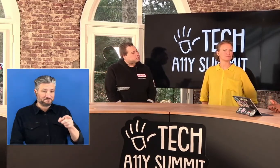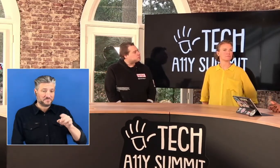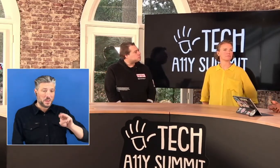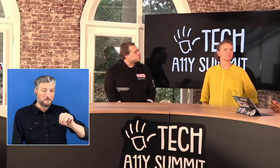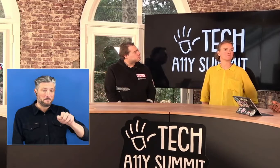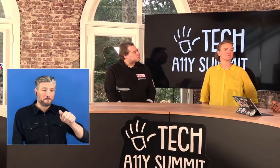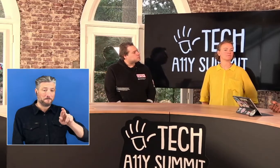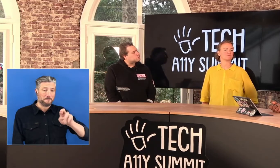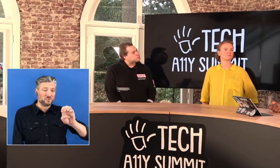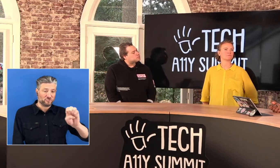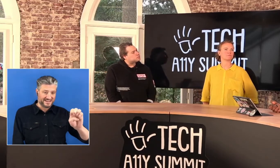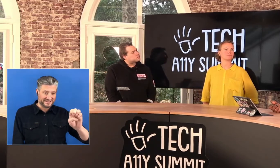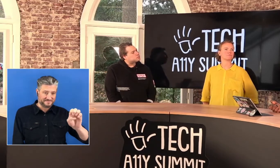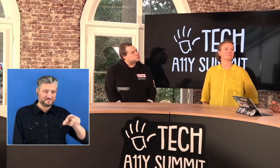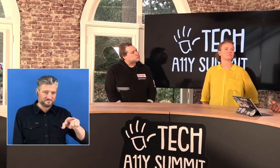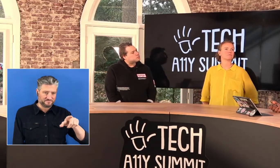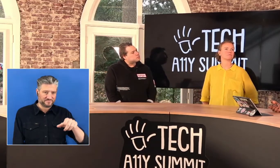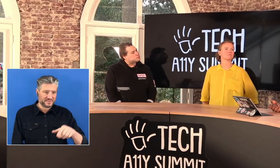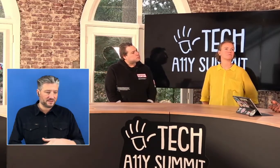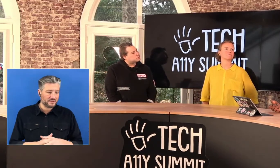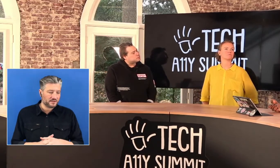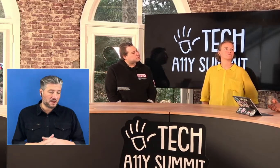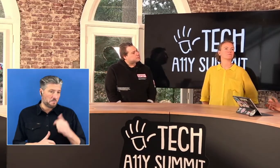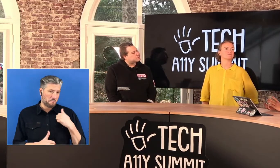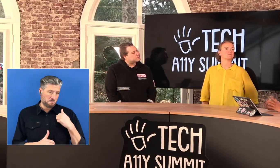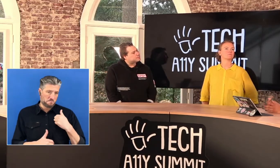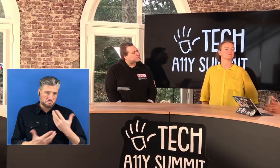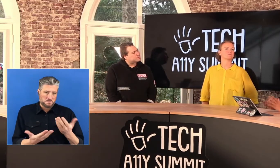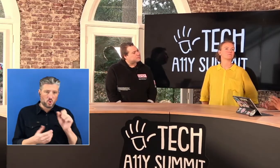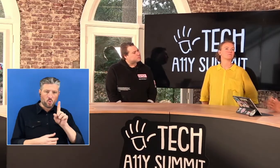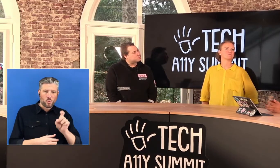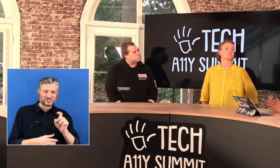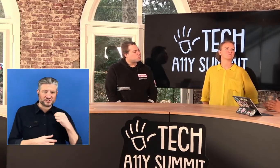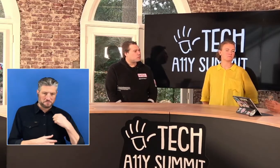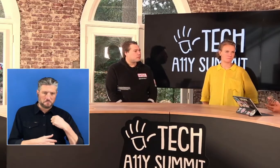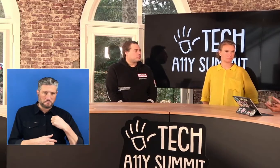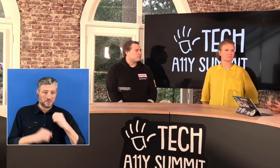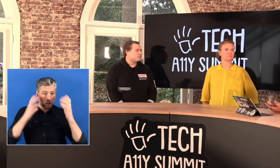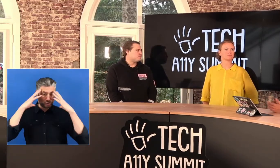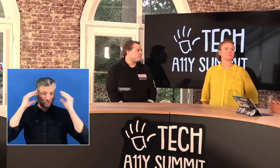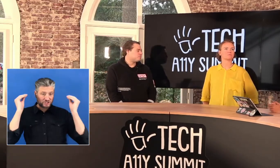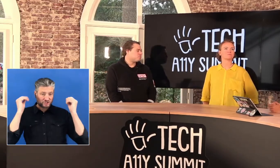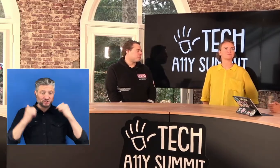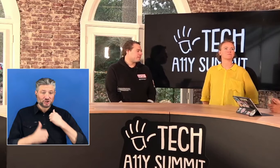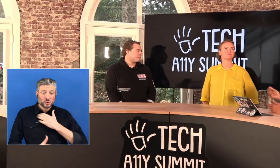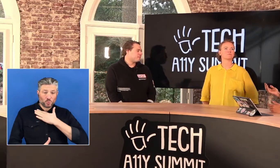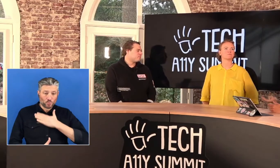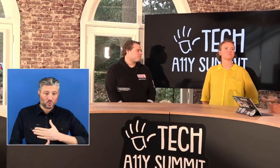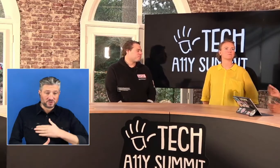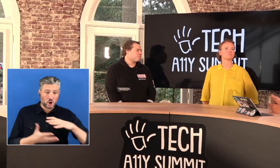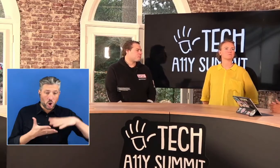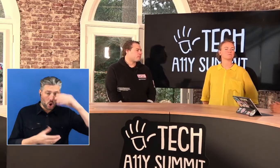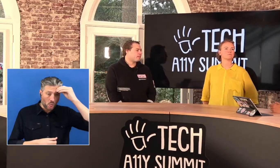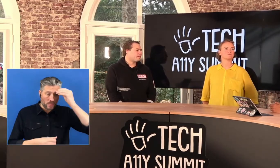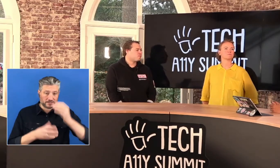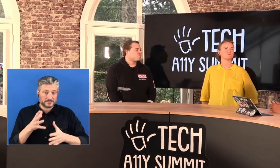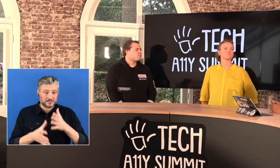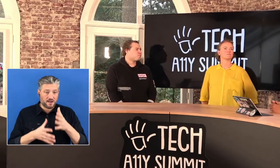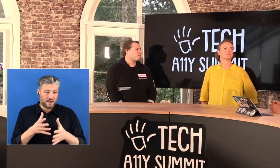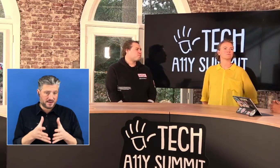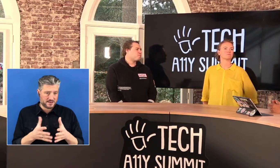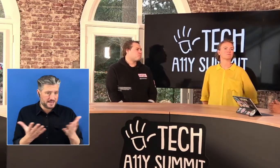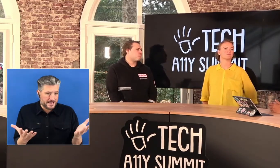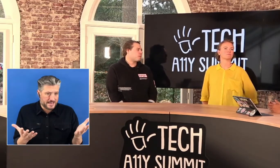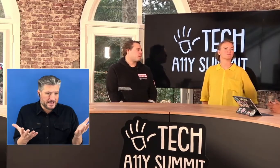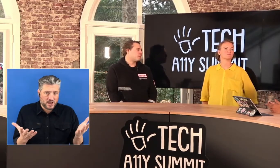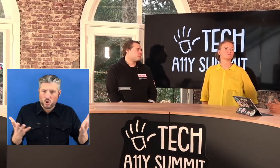that's interested in learning a bit of sign language but doesn't know where to start, what would you recommend? Which language